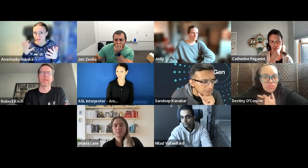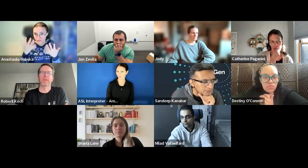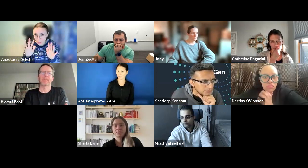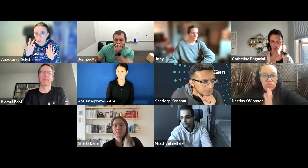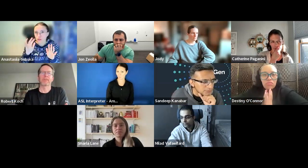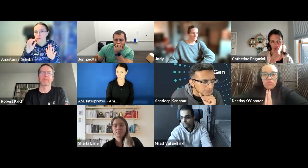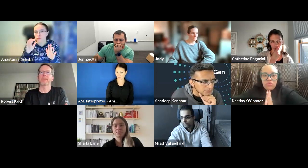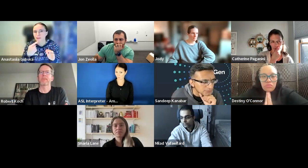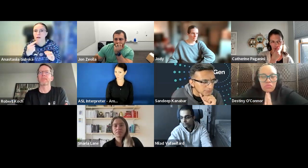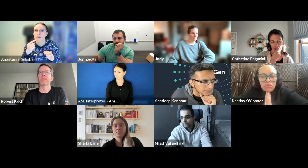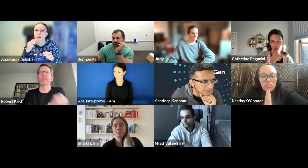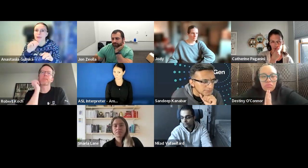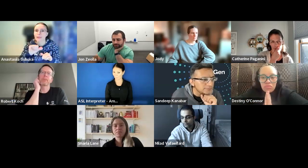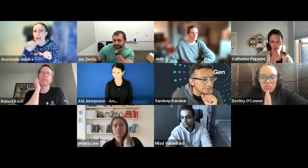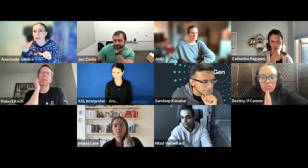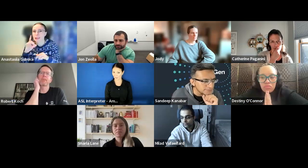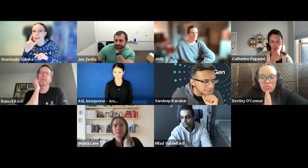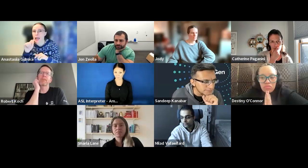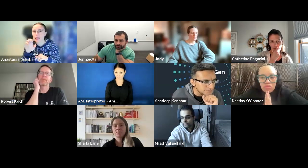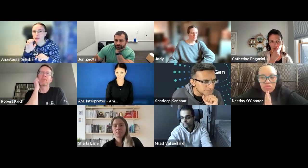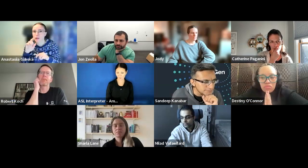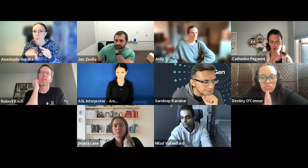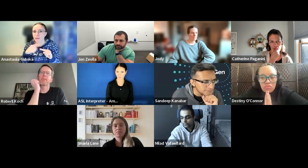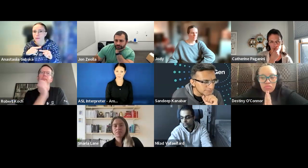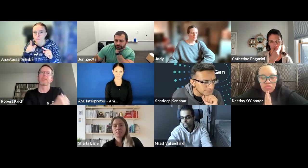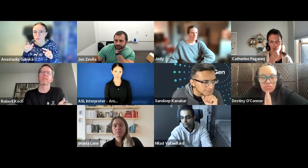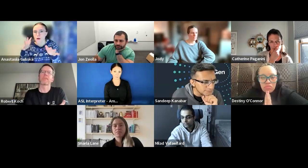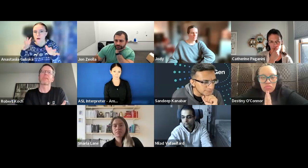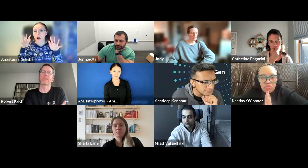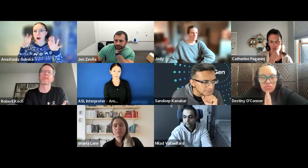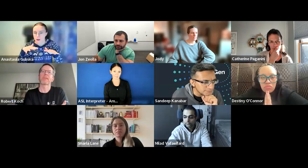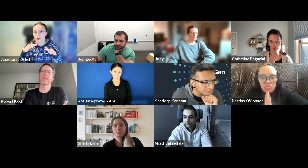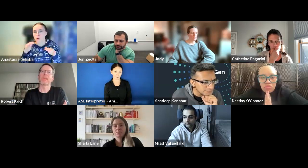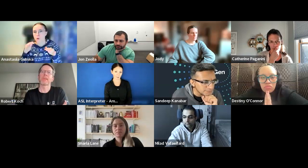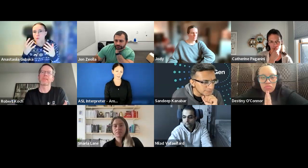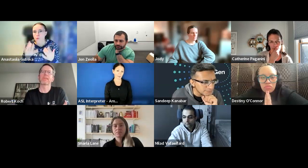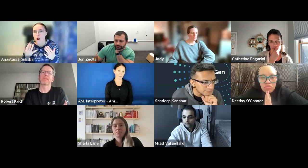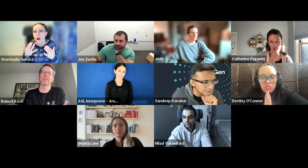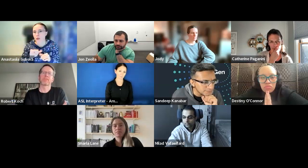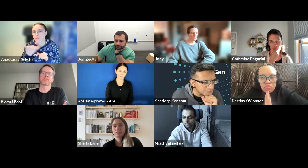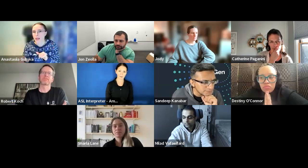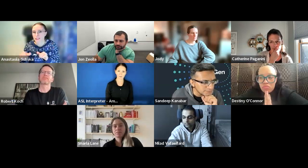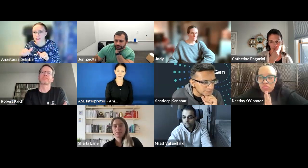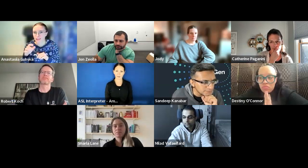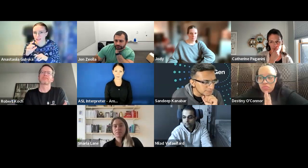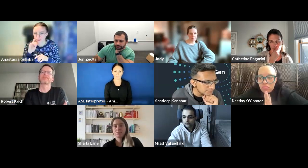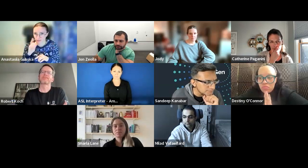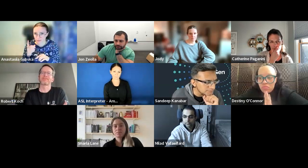I'm thinking maybe what we should do is just maybe one date, have a presentation, and then say maybe the next date is